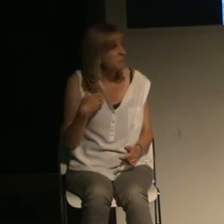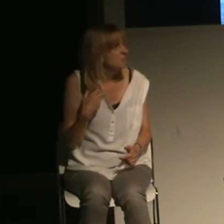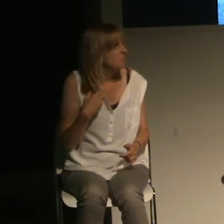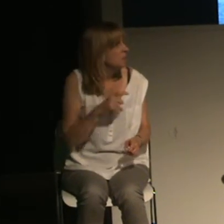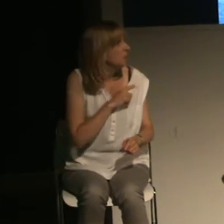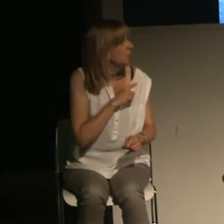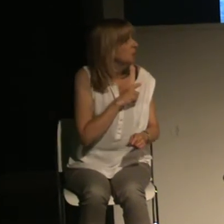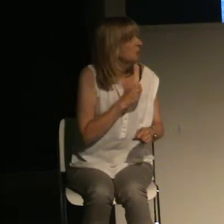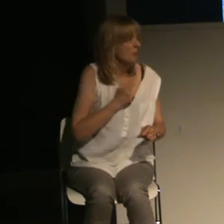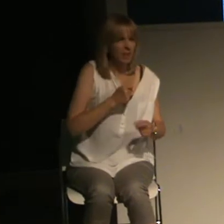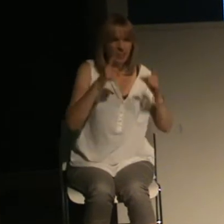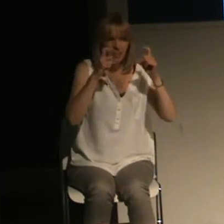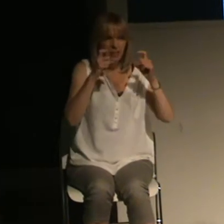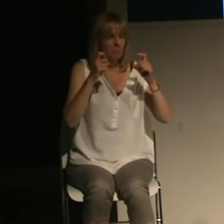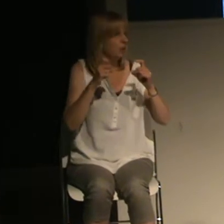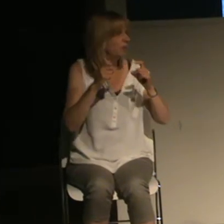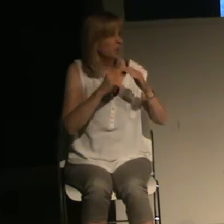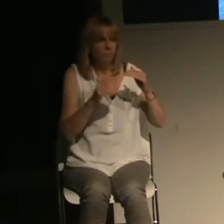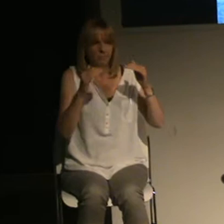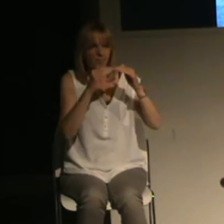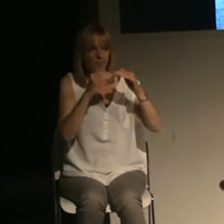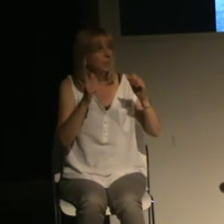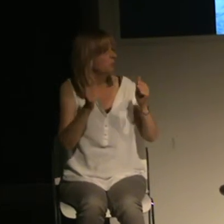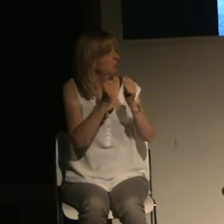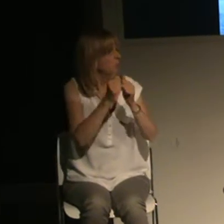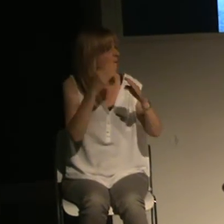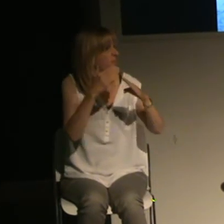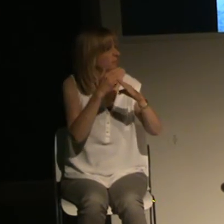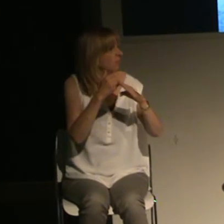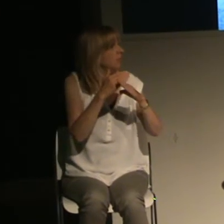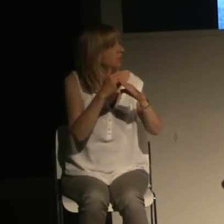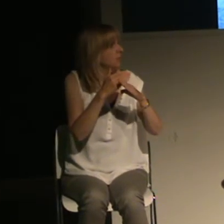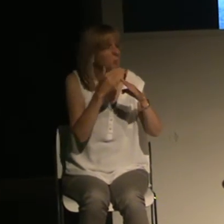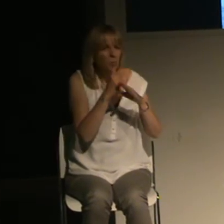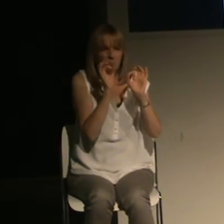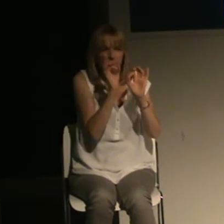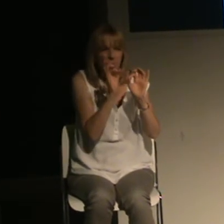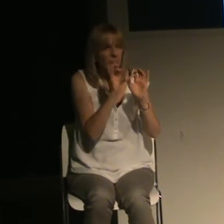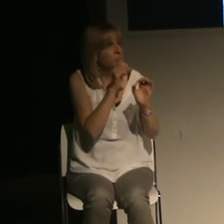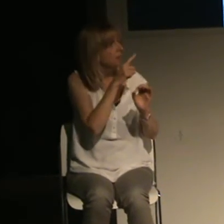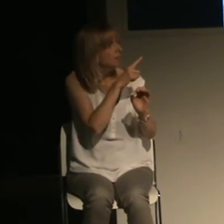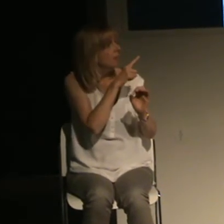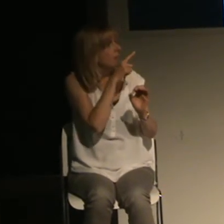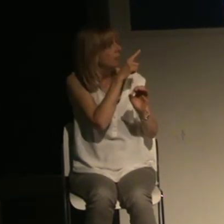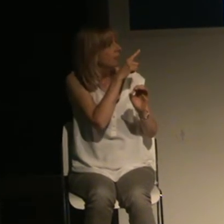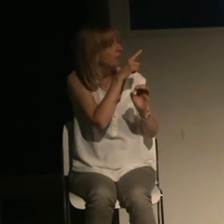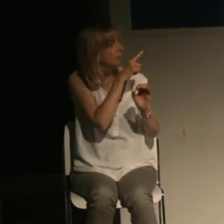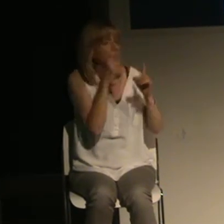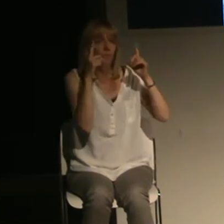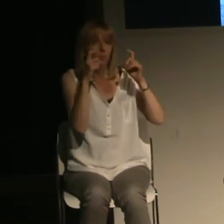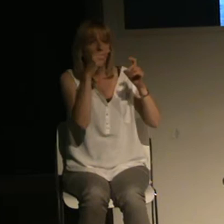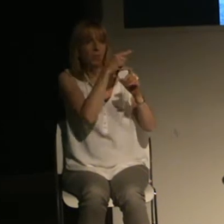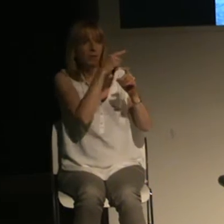in the whole time that I was standing there watching. Yeah, not in the wild, no, in the Bronx Zoo at New York, I